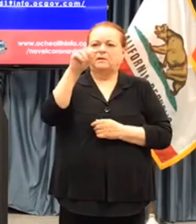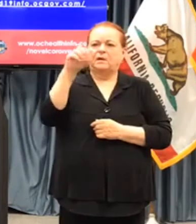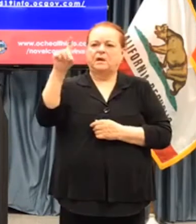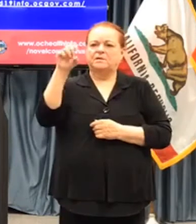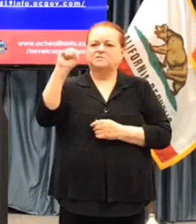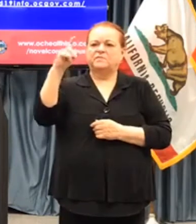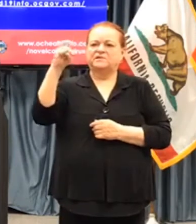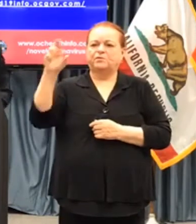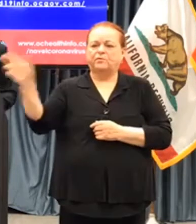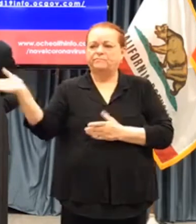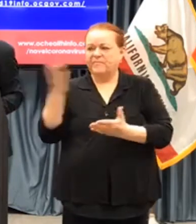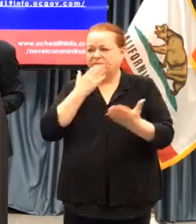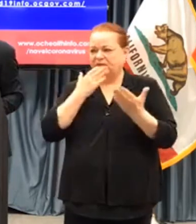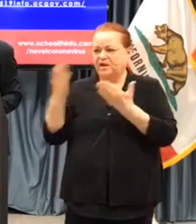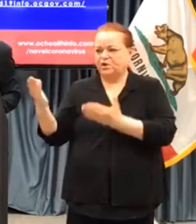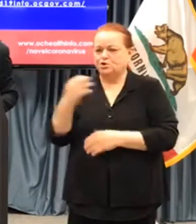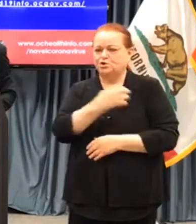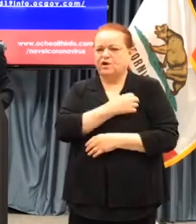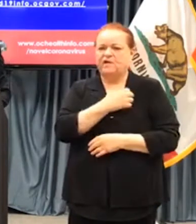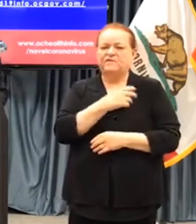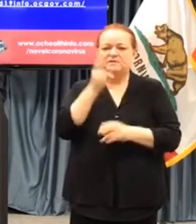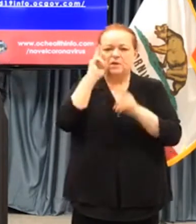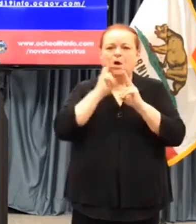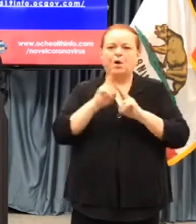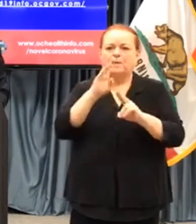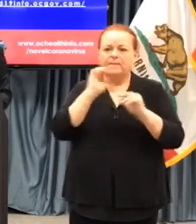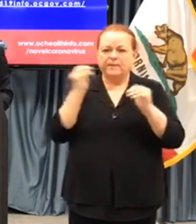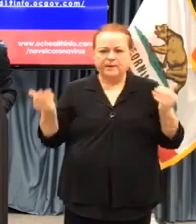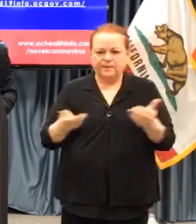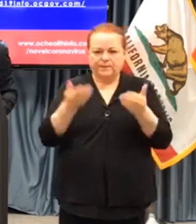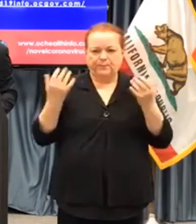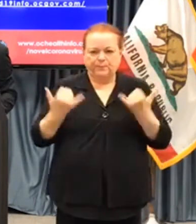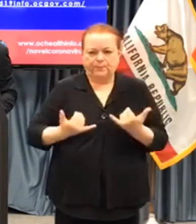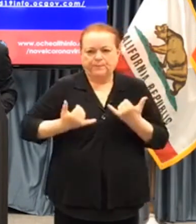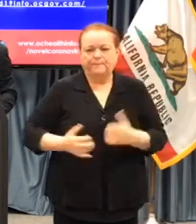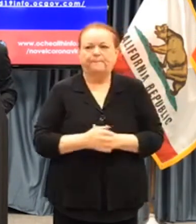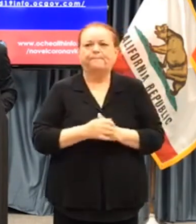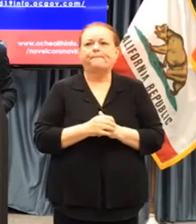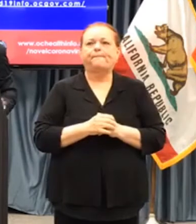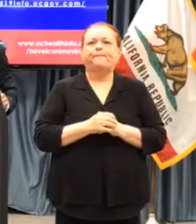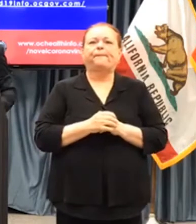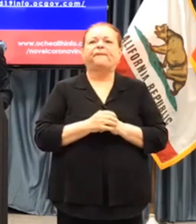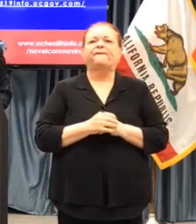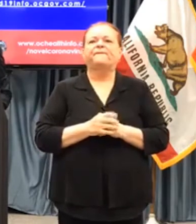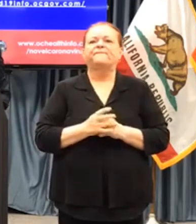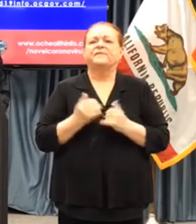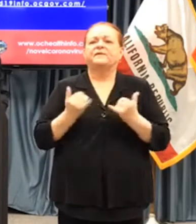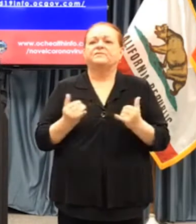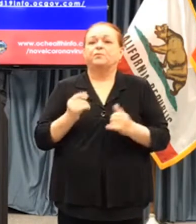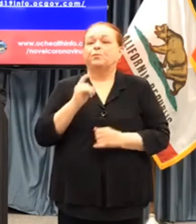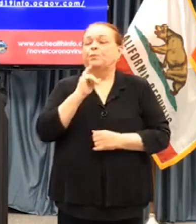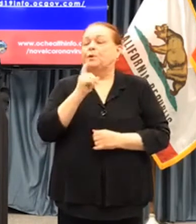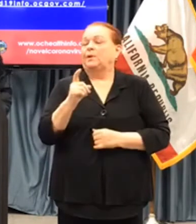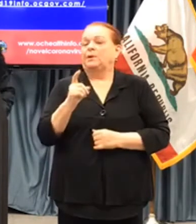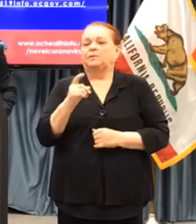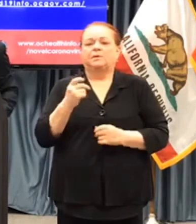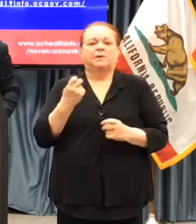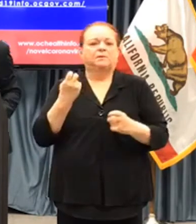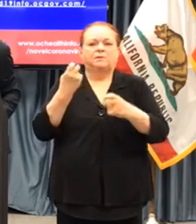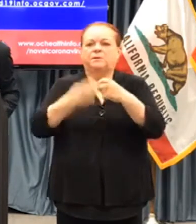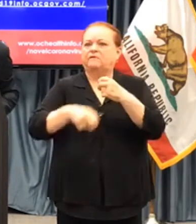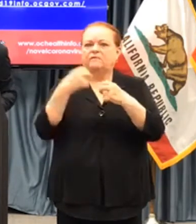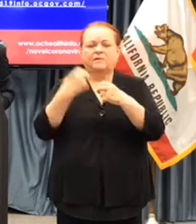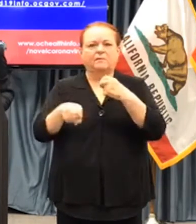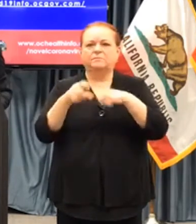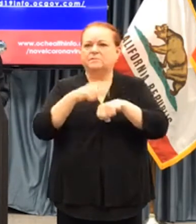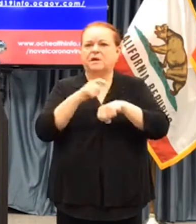Thank you very much, Sheriff. It's such an honor to be here today. This is a very, very difficult time, and I